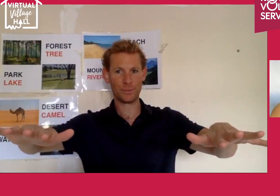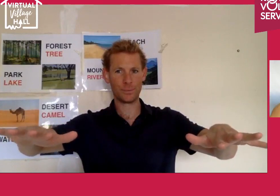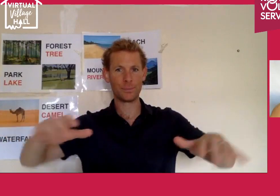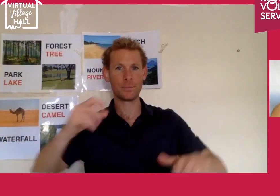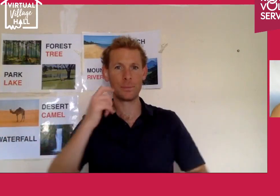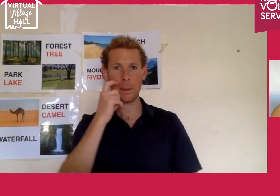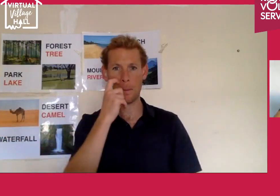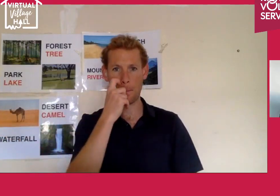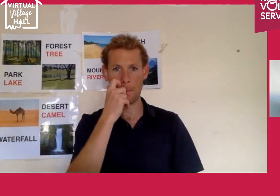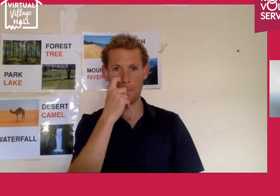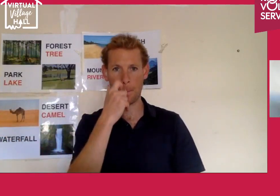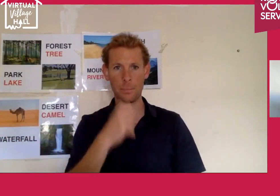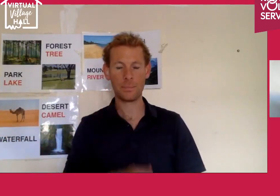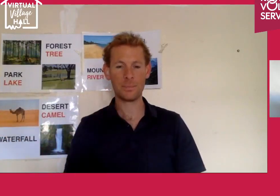Beach.